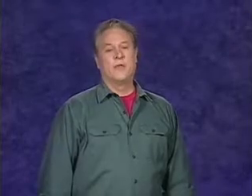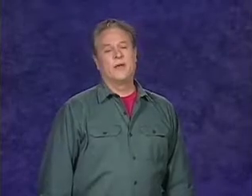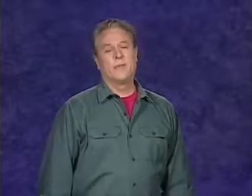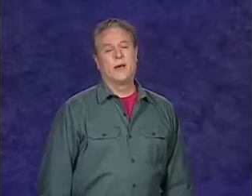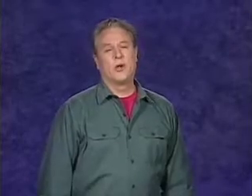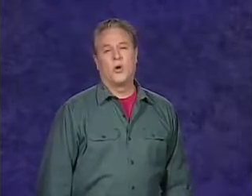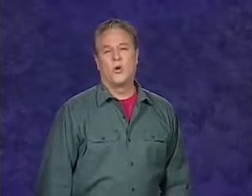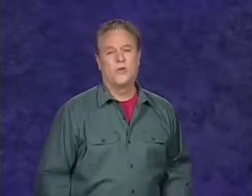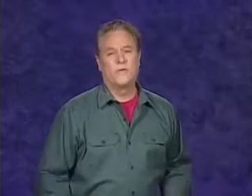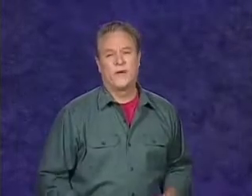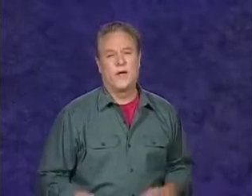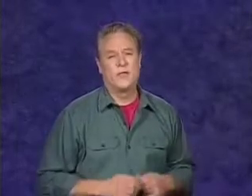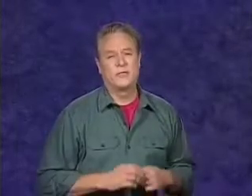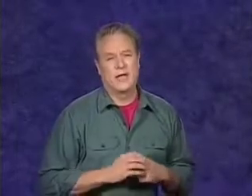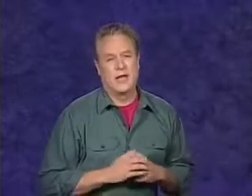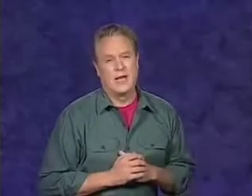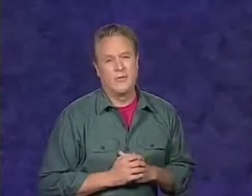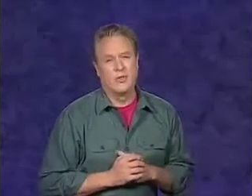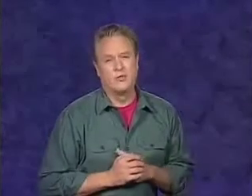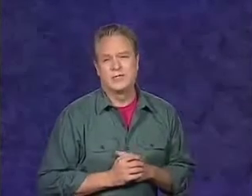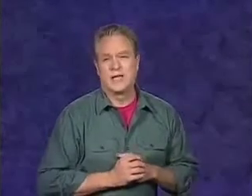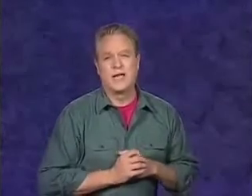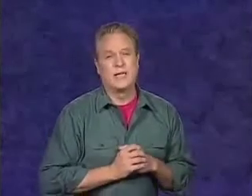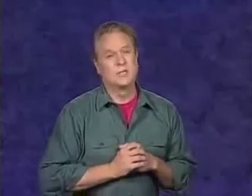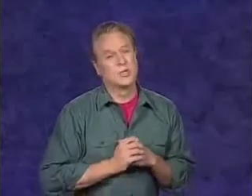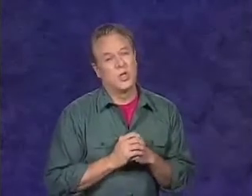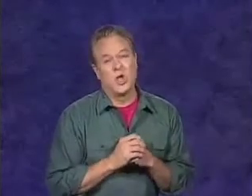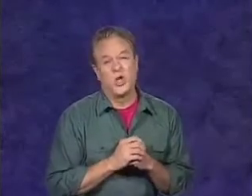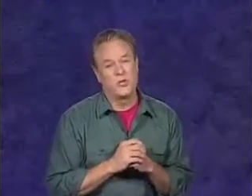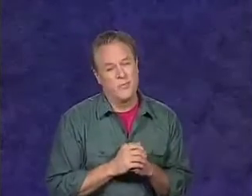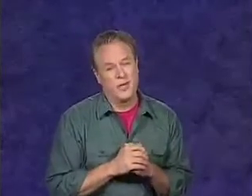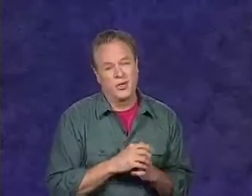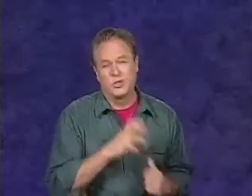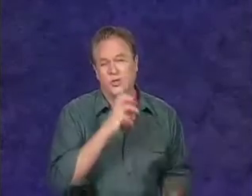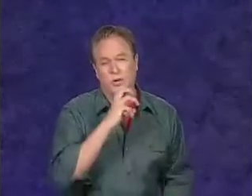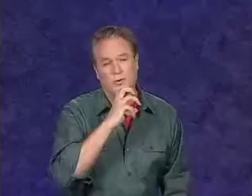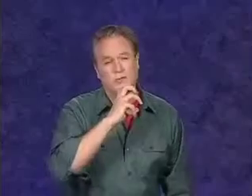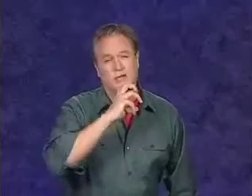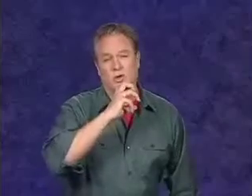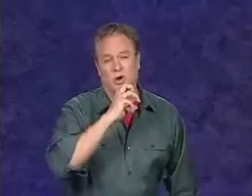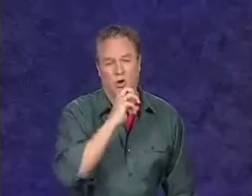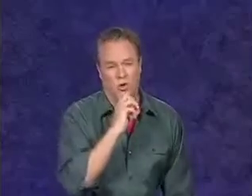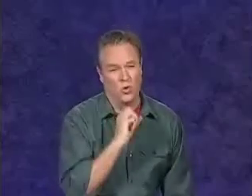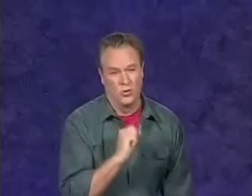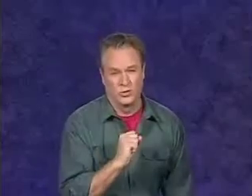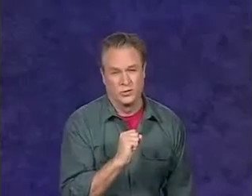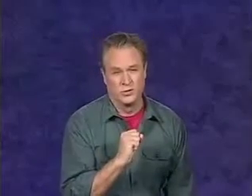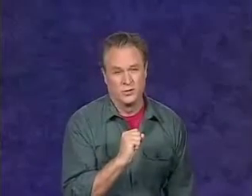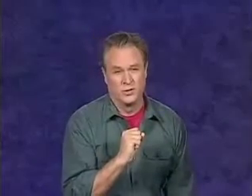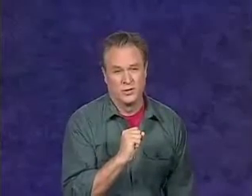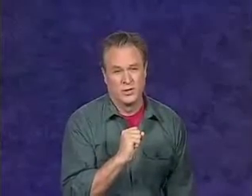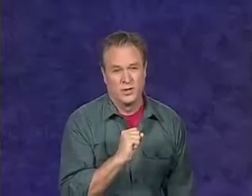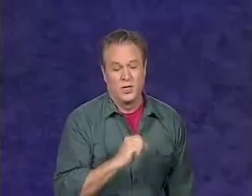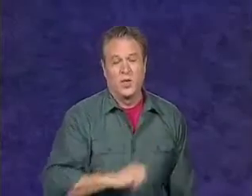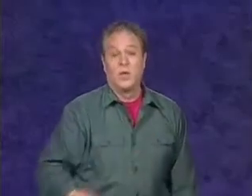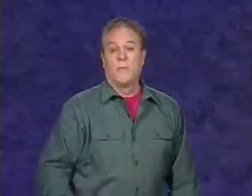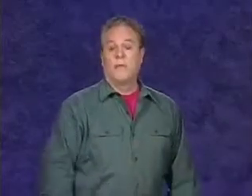Think about old Father Time when you sign his long beard to represent old. Make